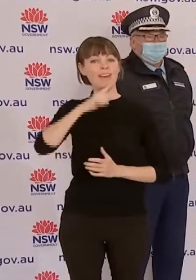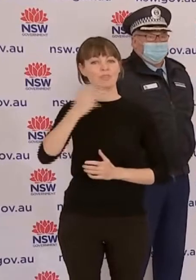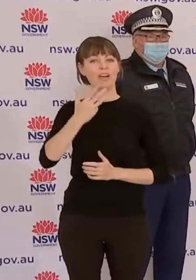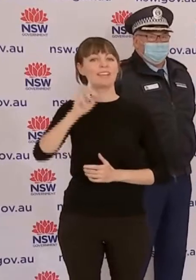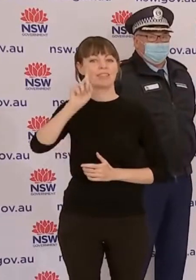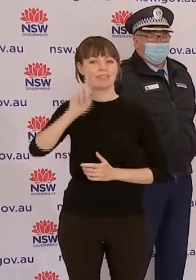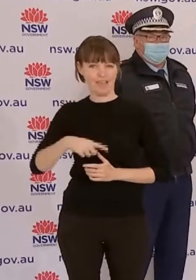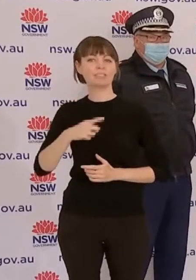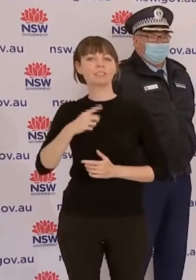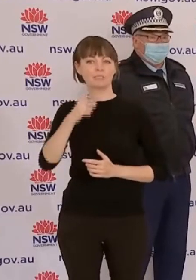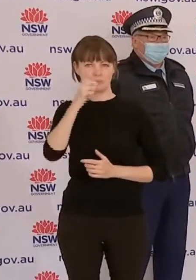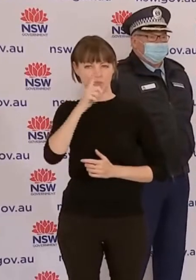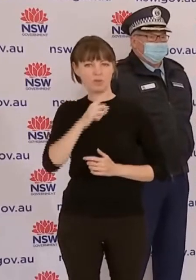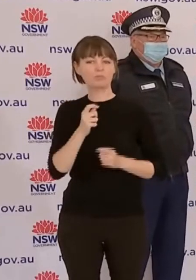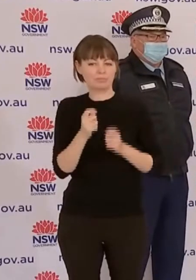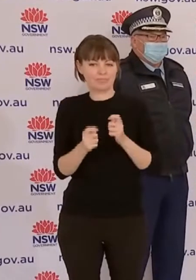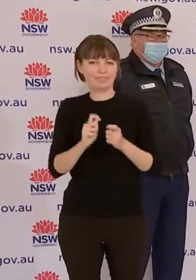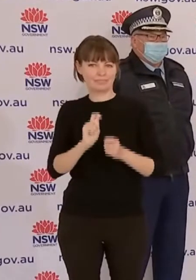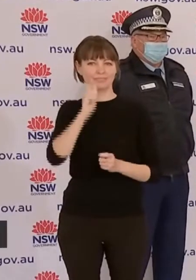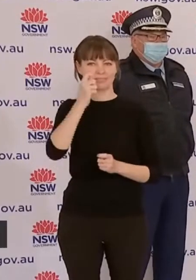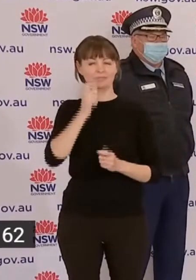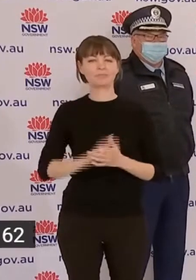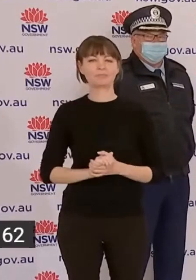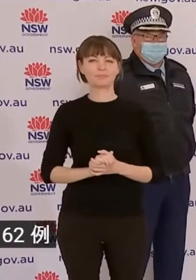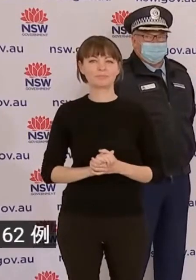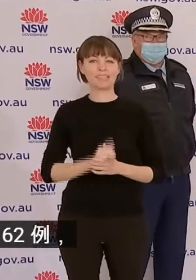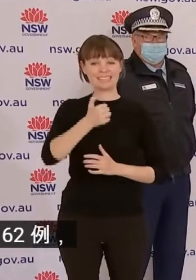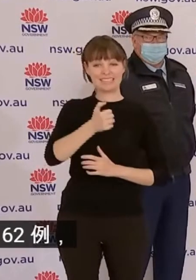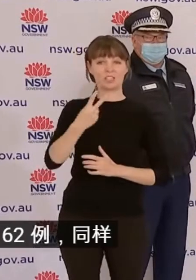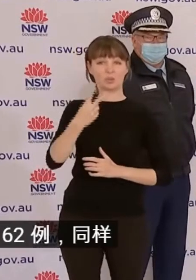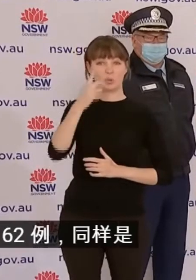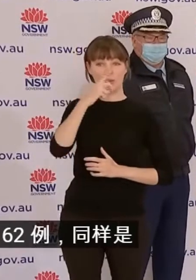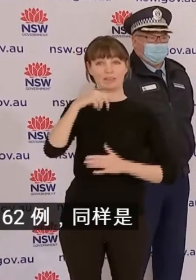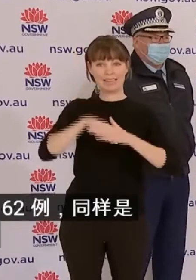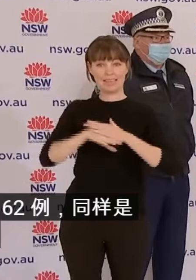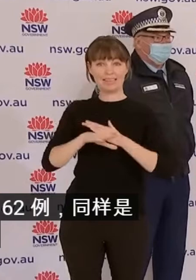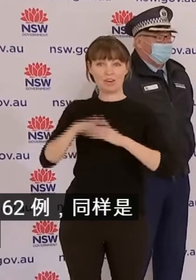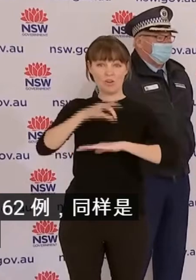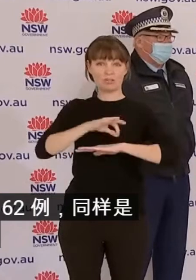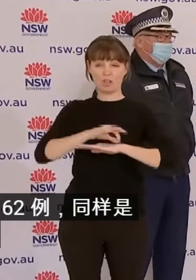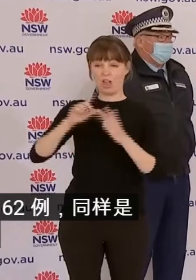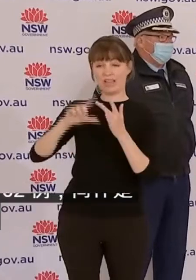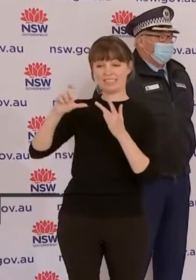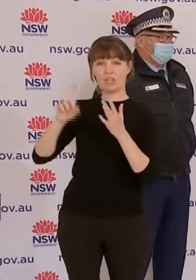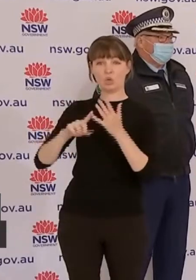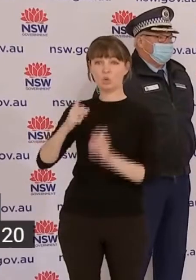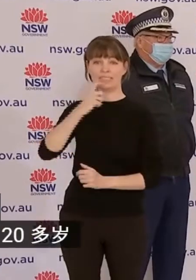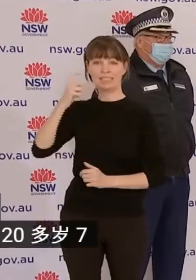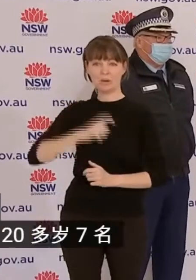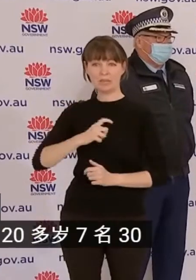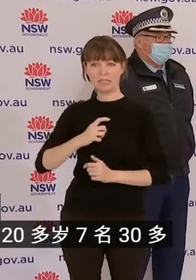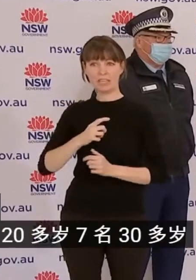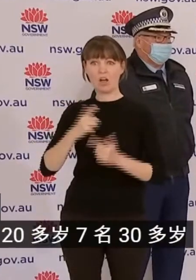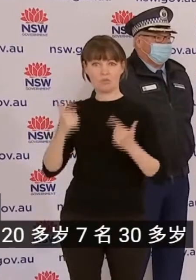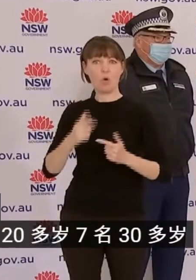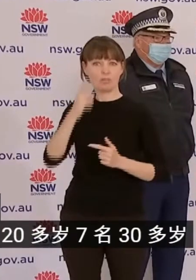119,256 tests. There are 62 cases in ICU, and again, are quite a young profile. 3 in their 20s,